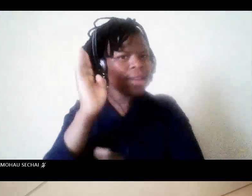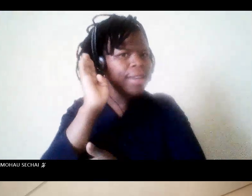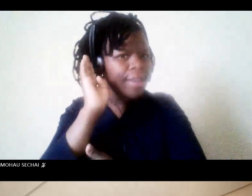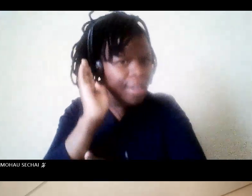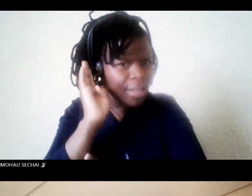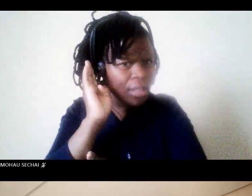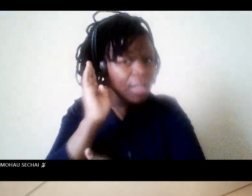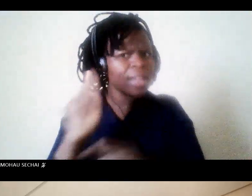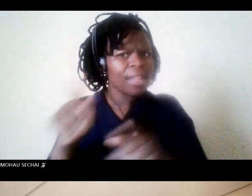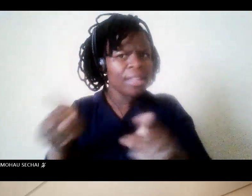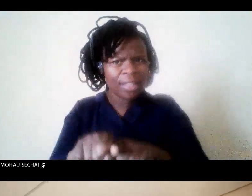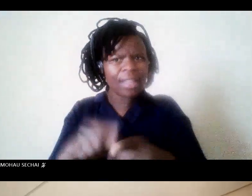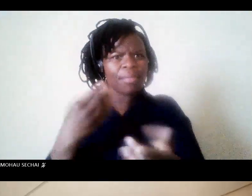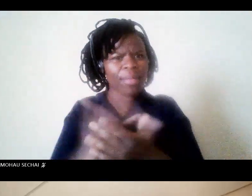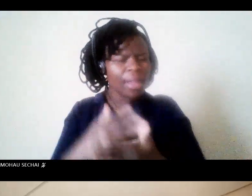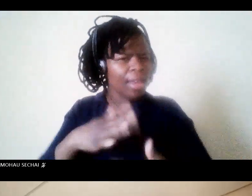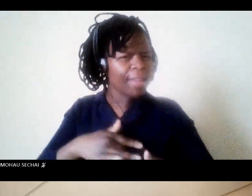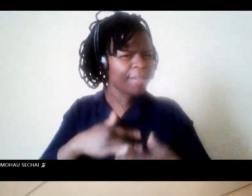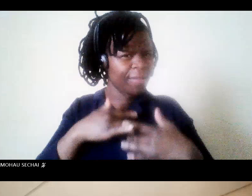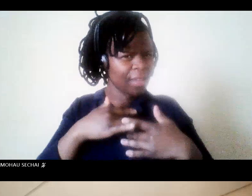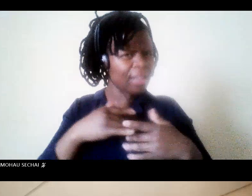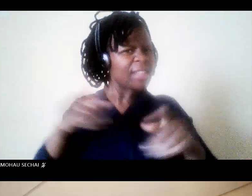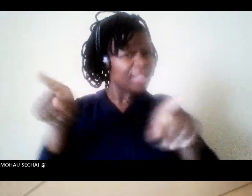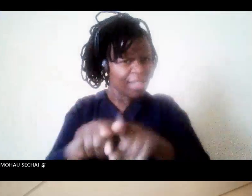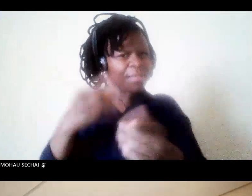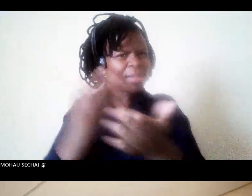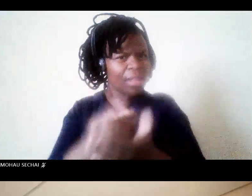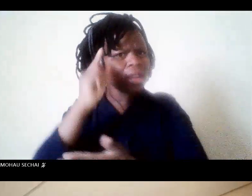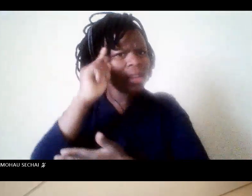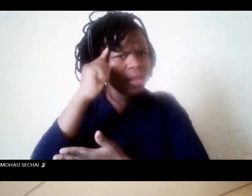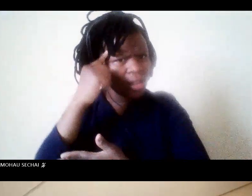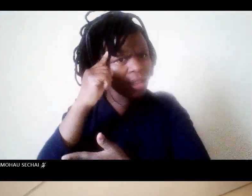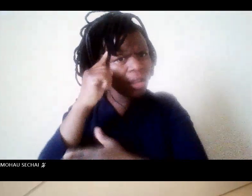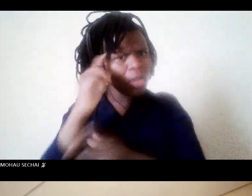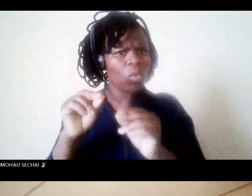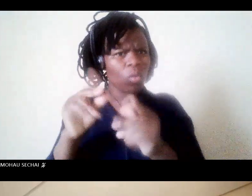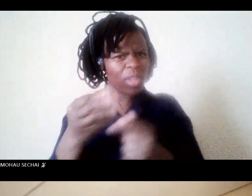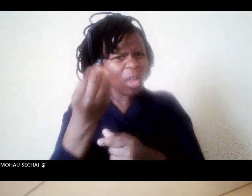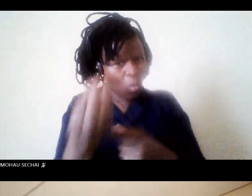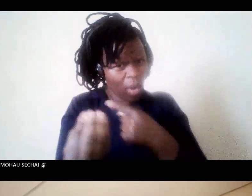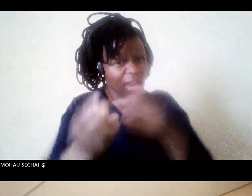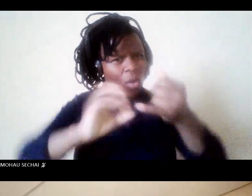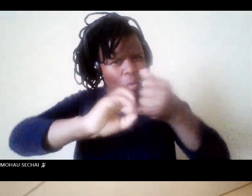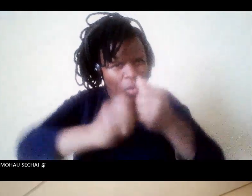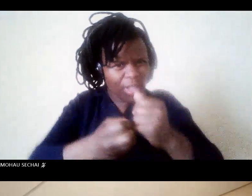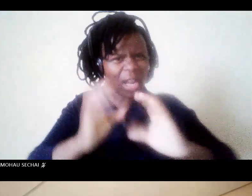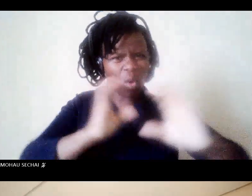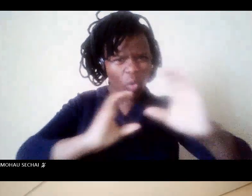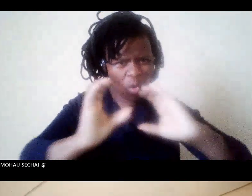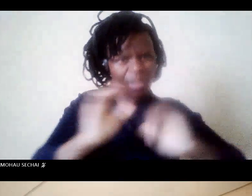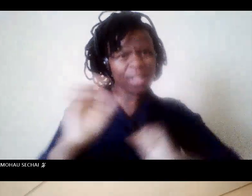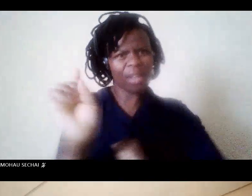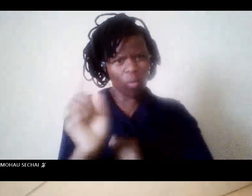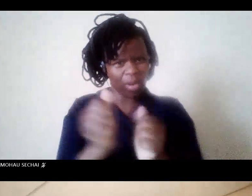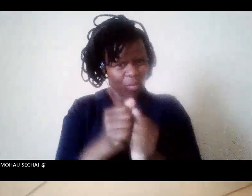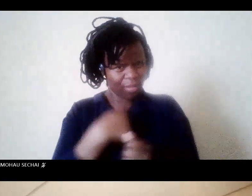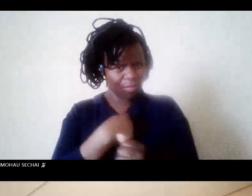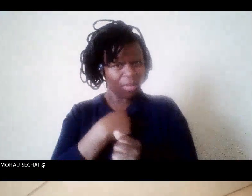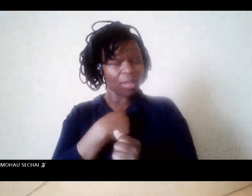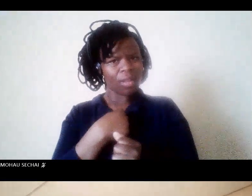feel, then you can think around what this child is trying to communicate, to me. I'll